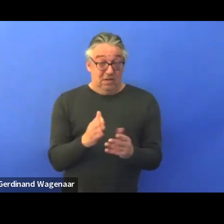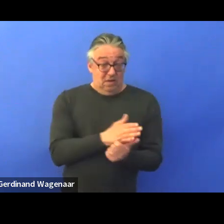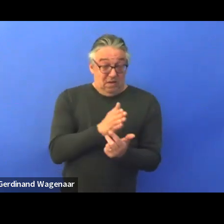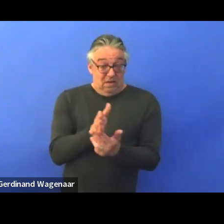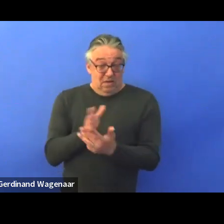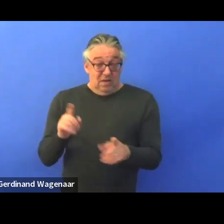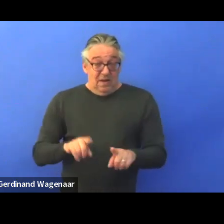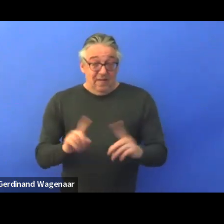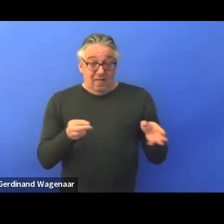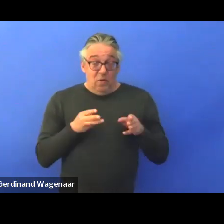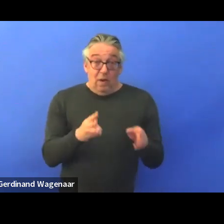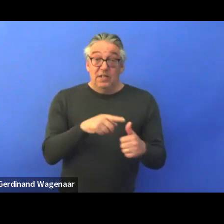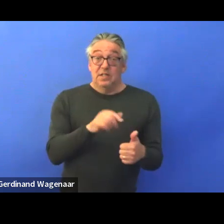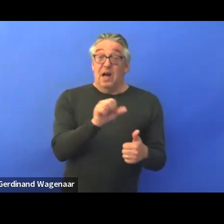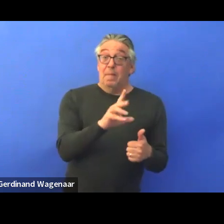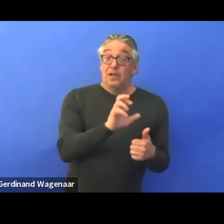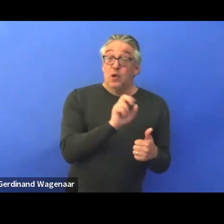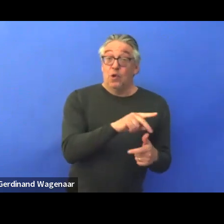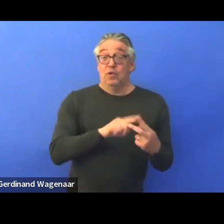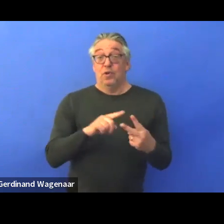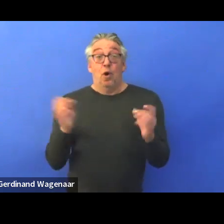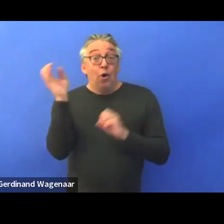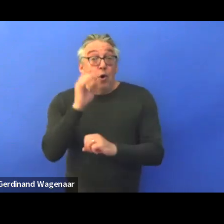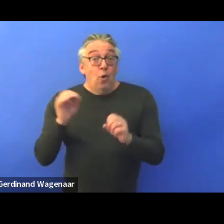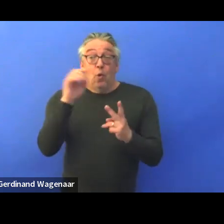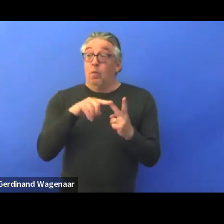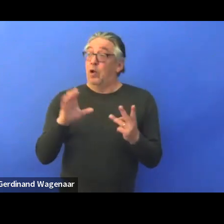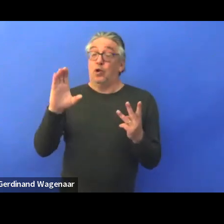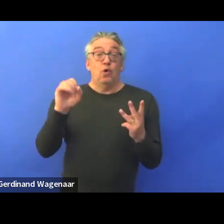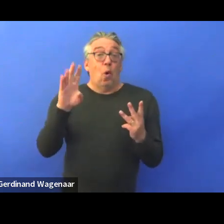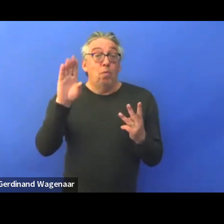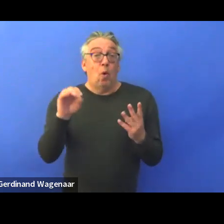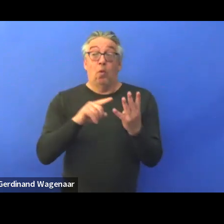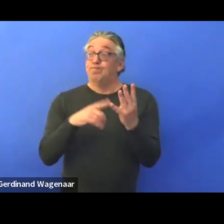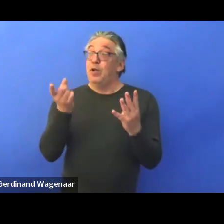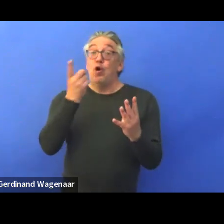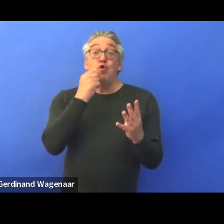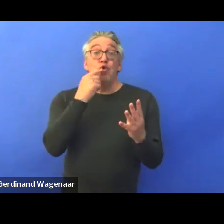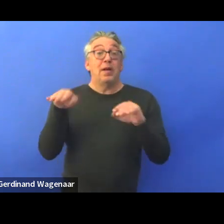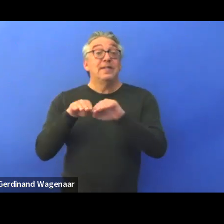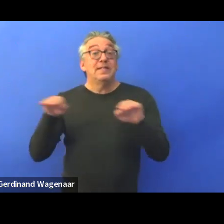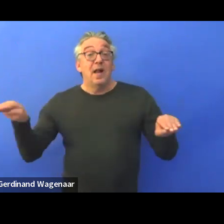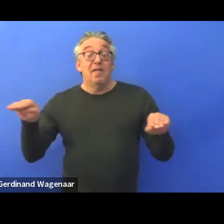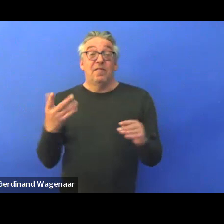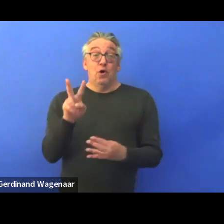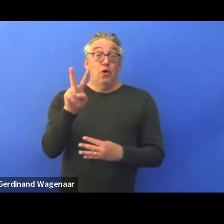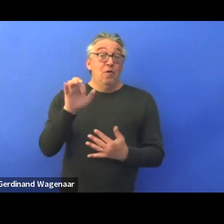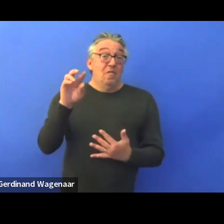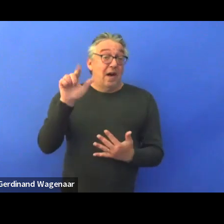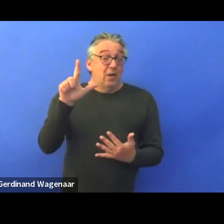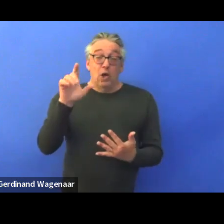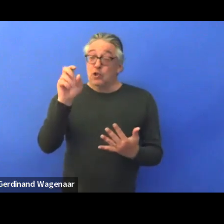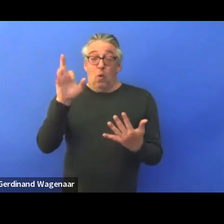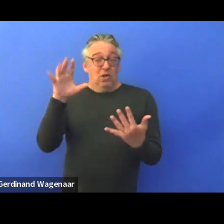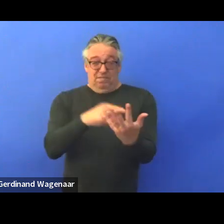platforms. Amazon and Google, Kobo and Redshelf, Vital Source, and many,